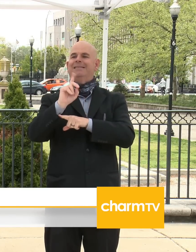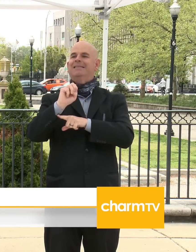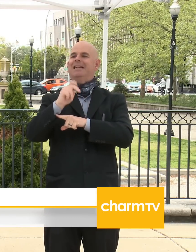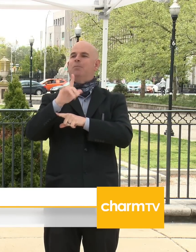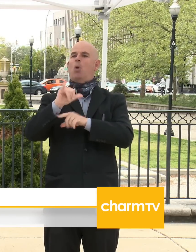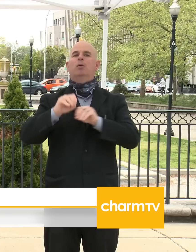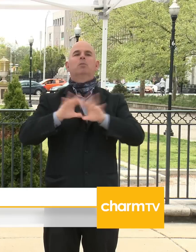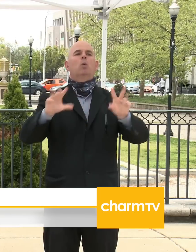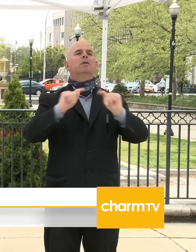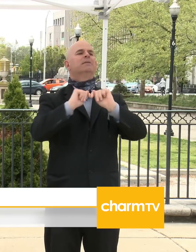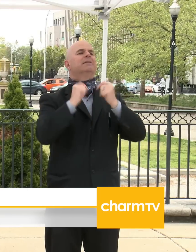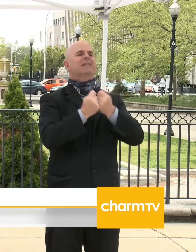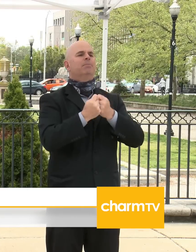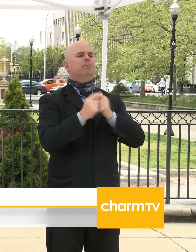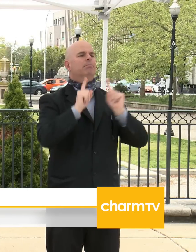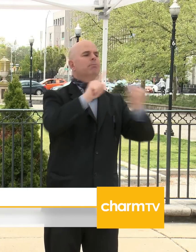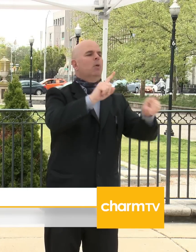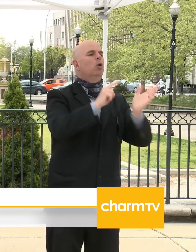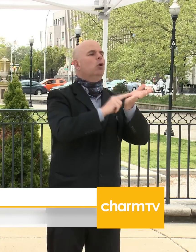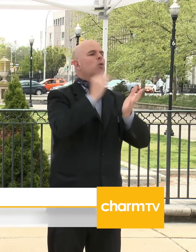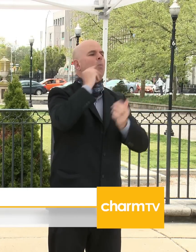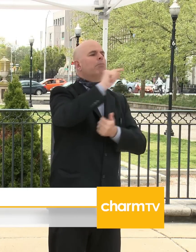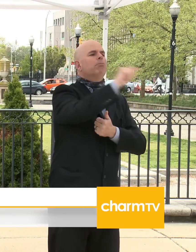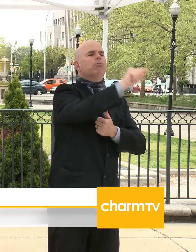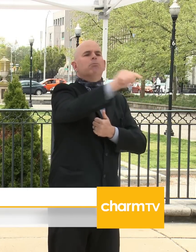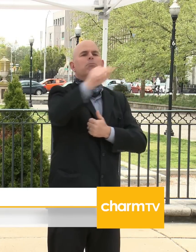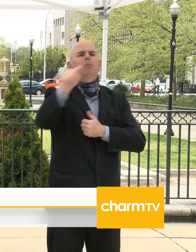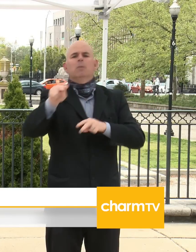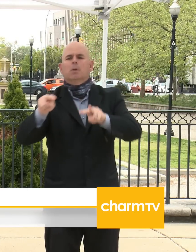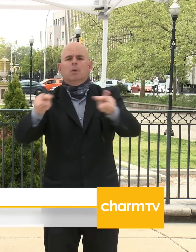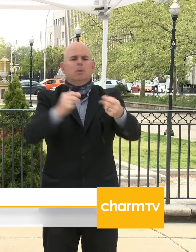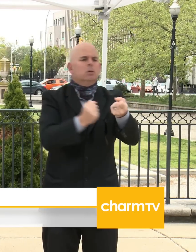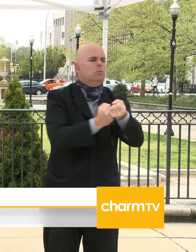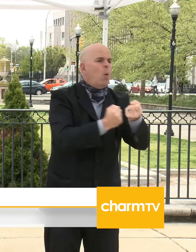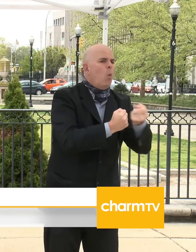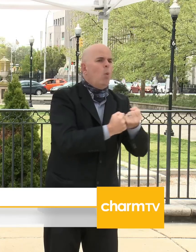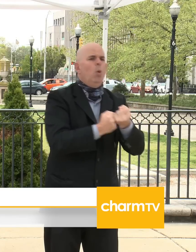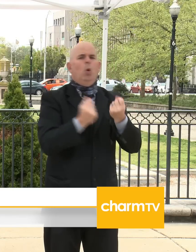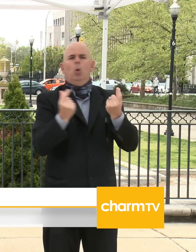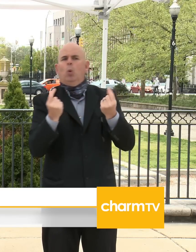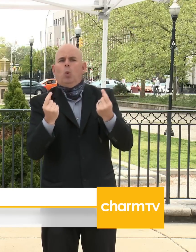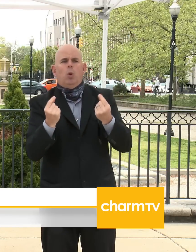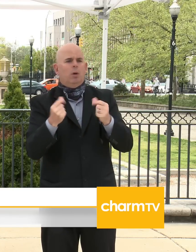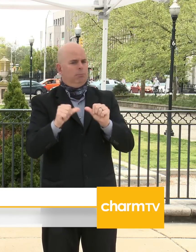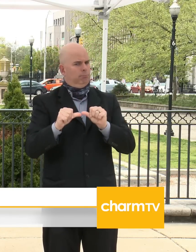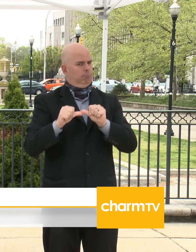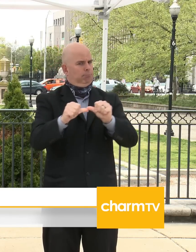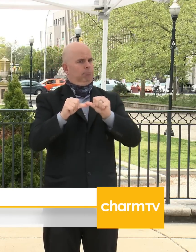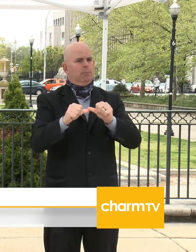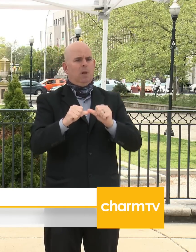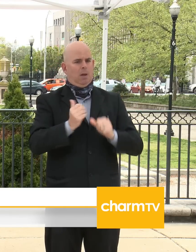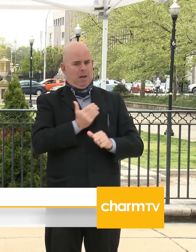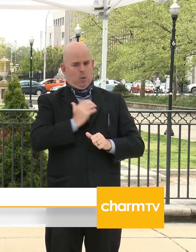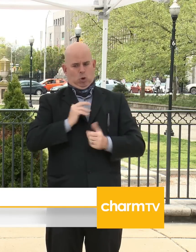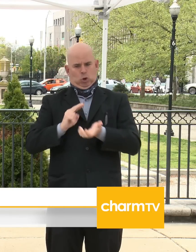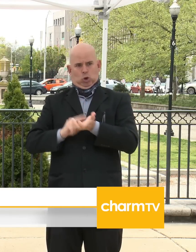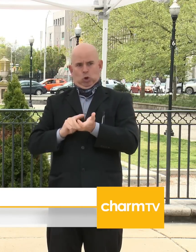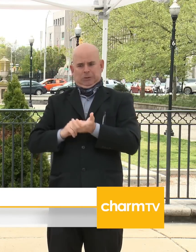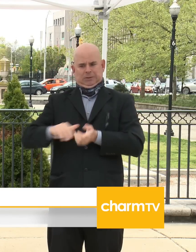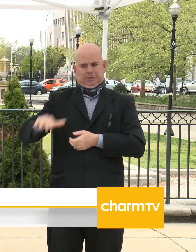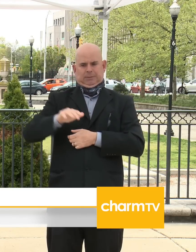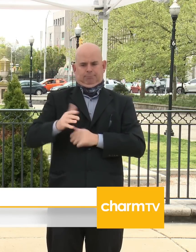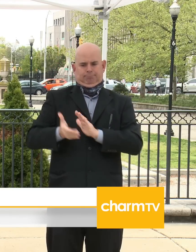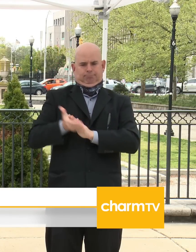to provide logistical and material support. We will continue to support our nursing facilities and other congregate settings with our GO